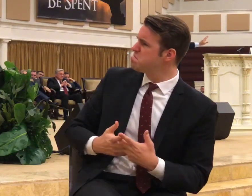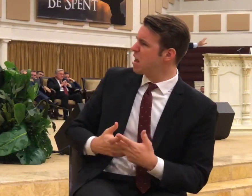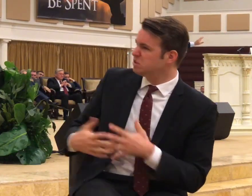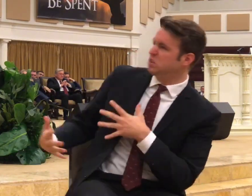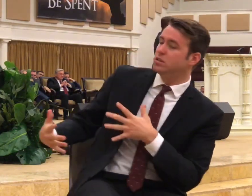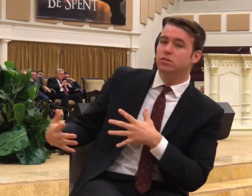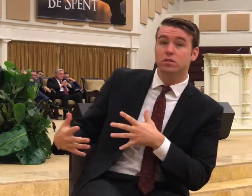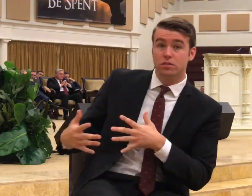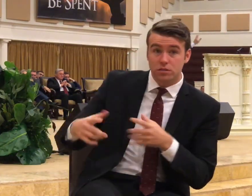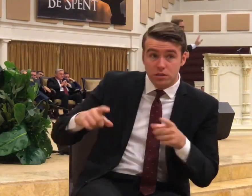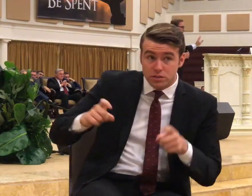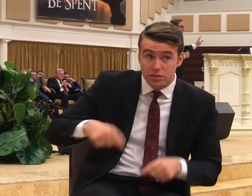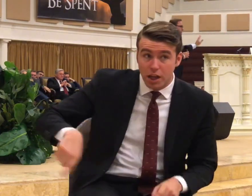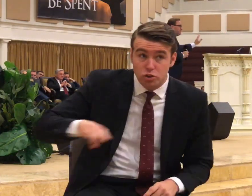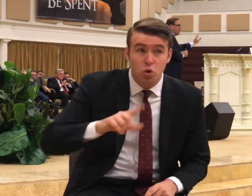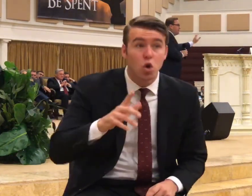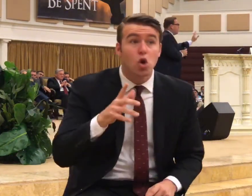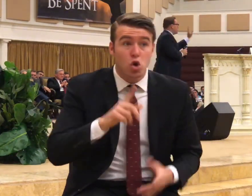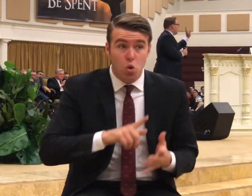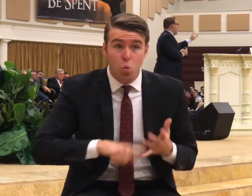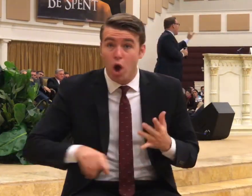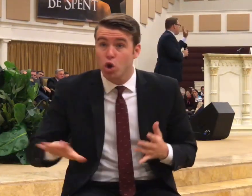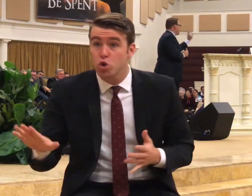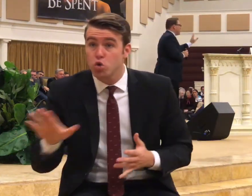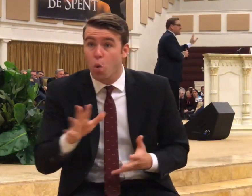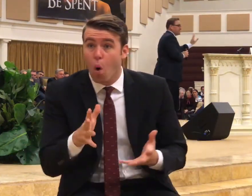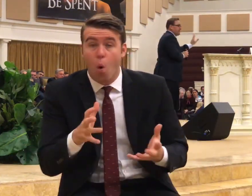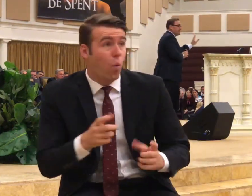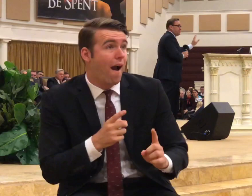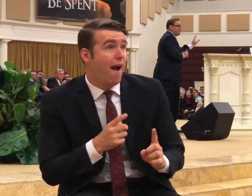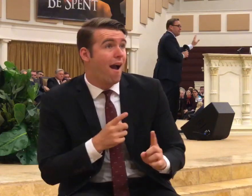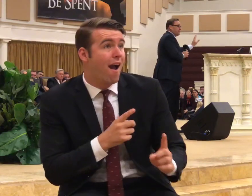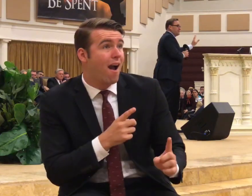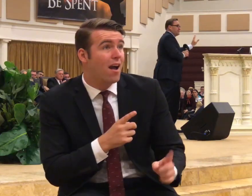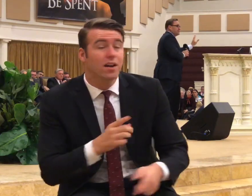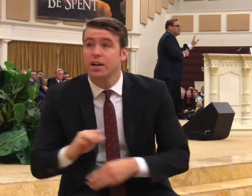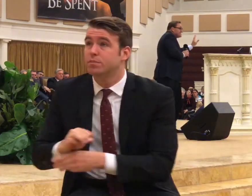test where what you want for your life and ministry